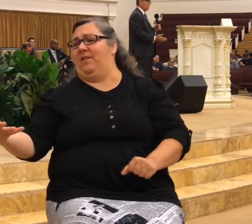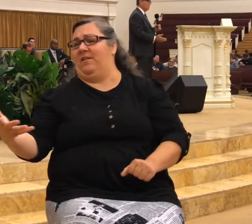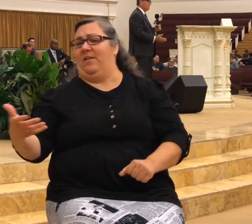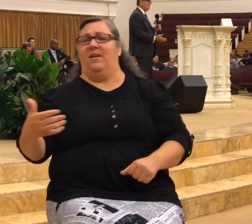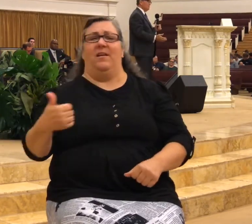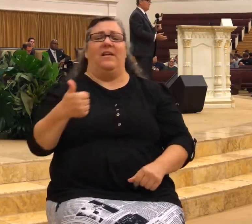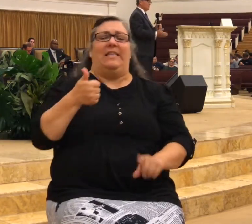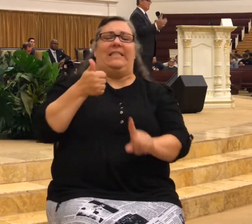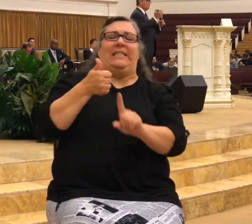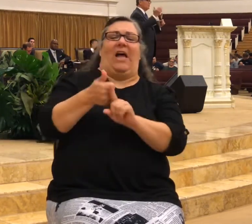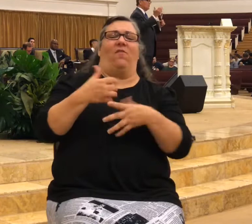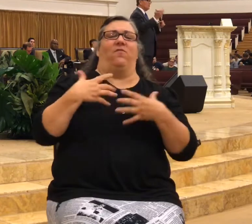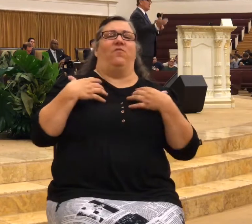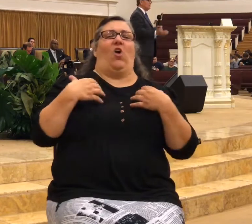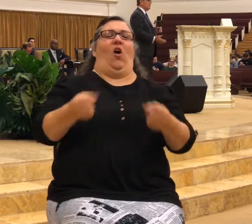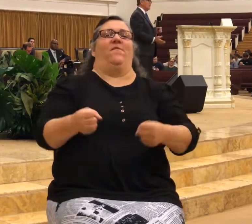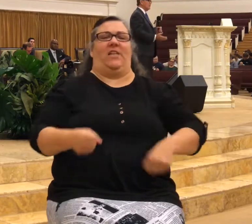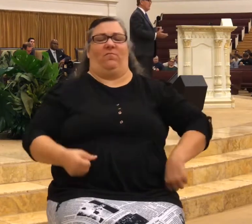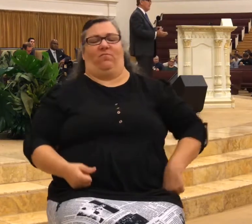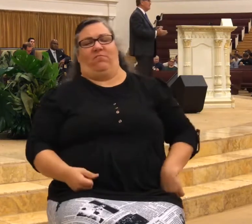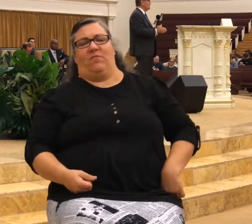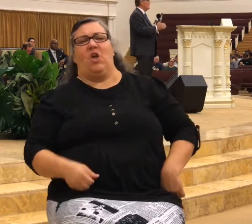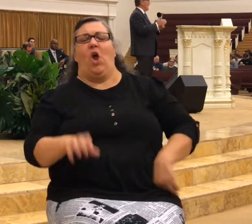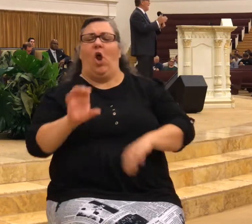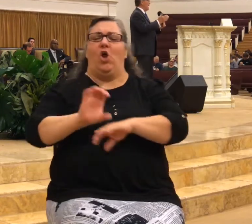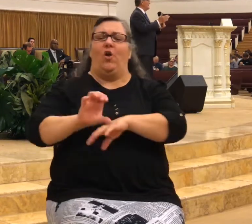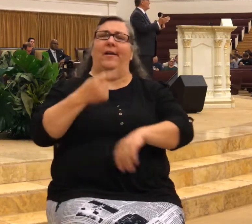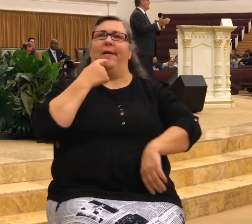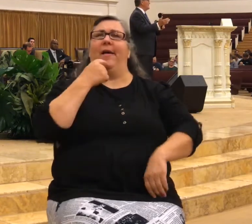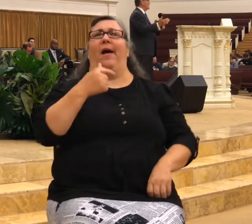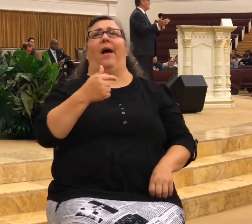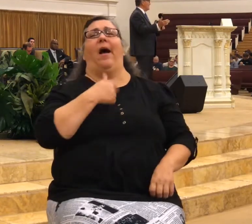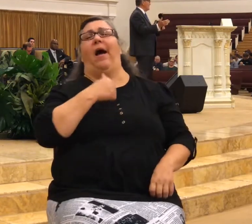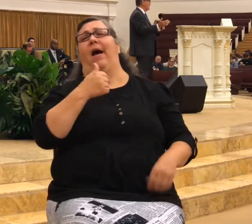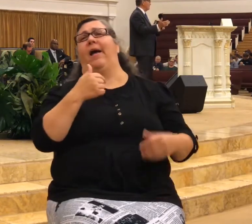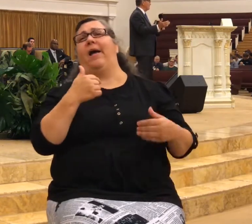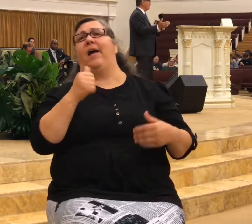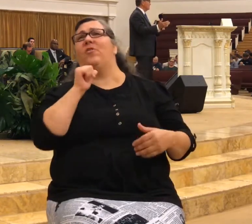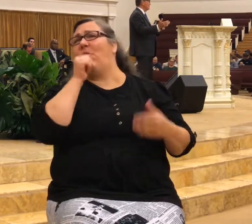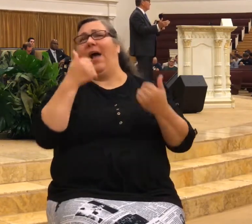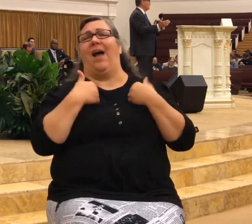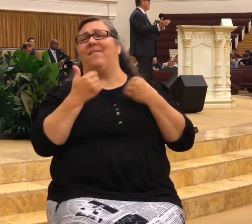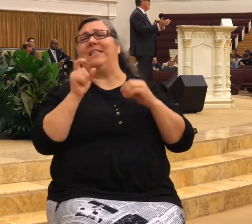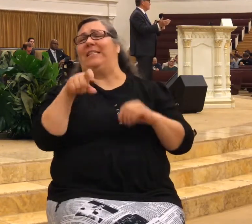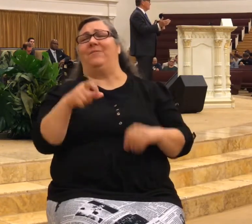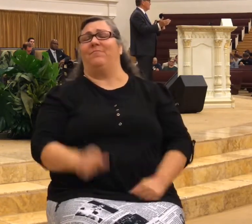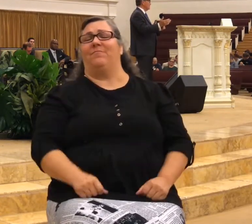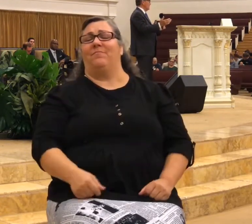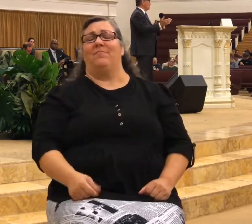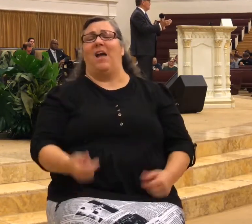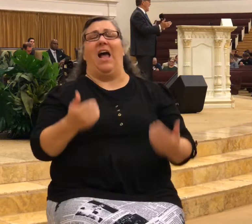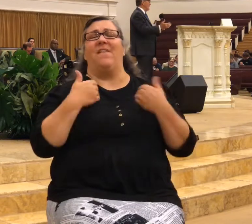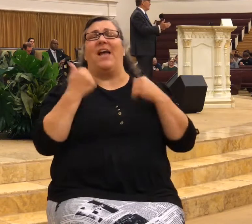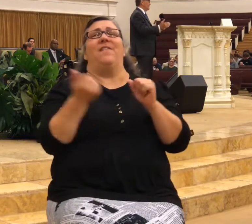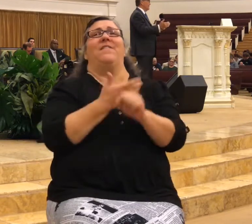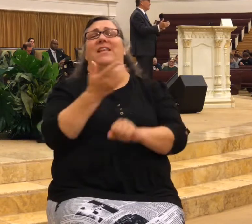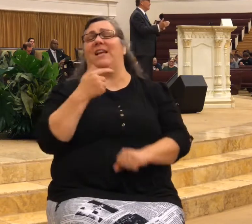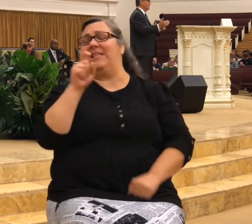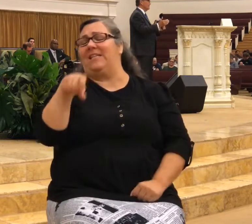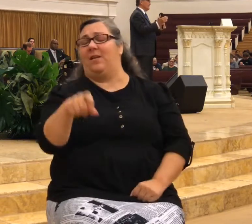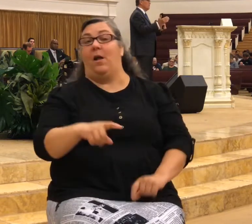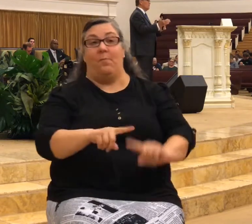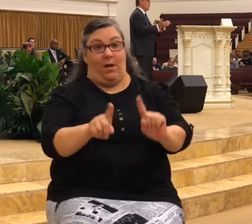Self-confident. This was a church that said, "I have need of nothing." But in